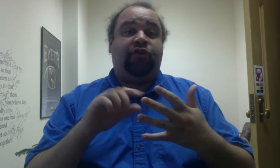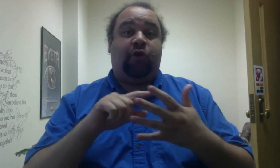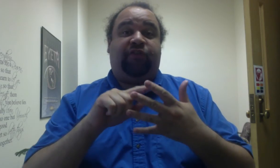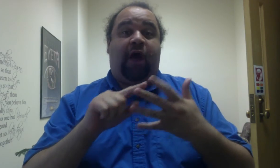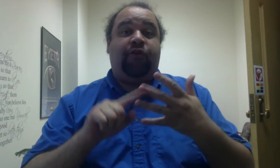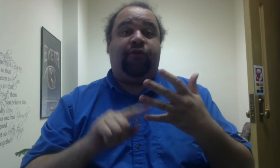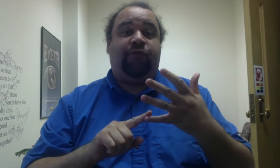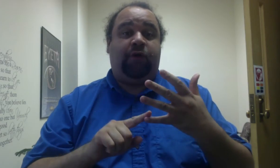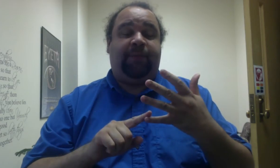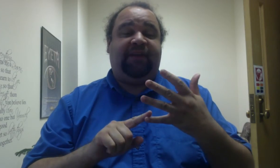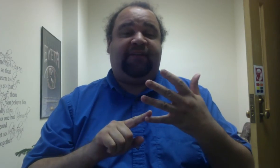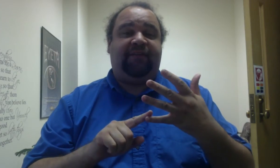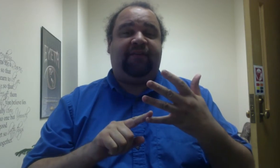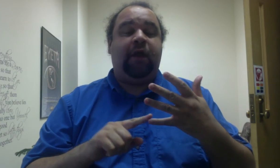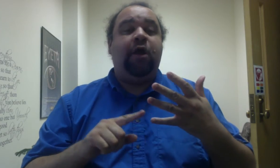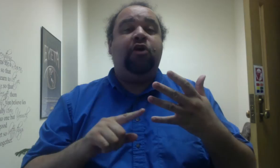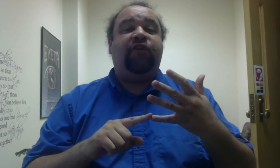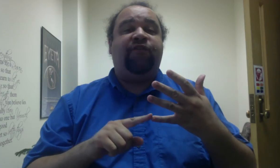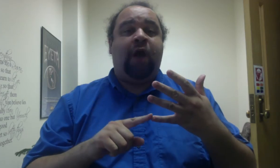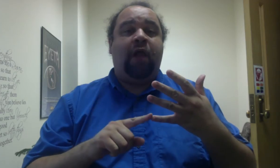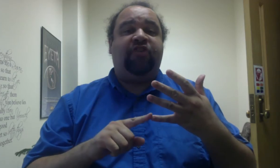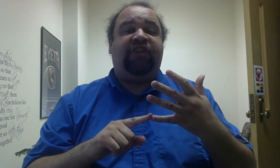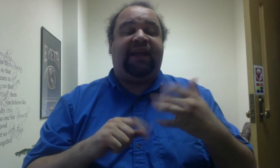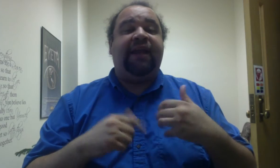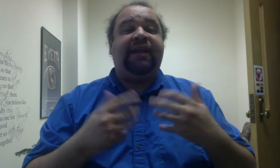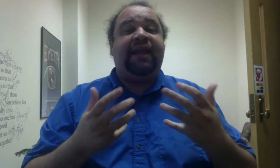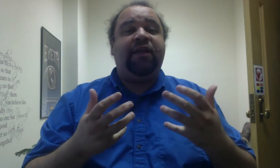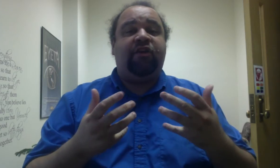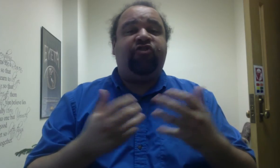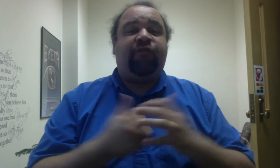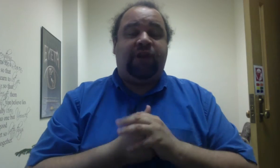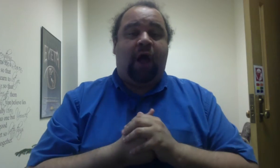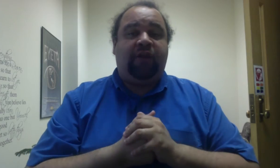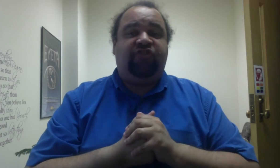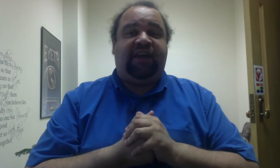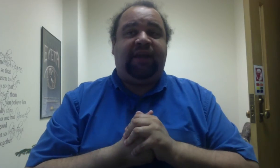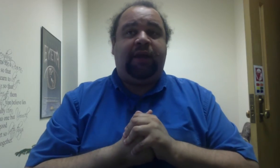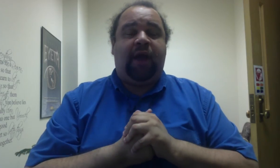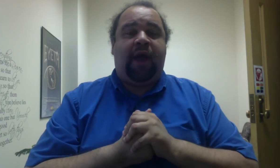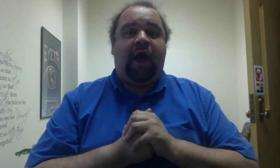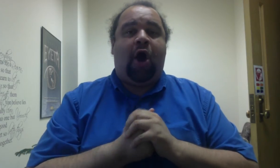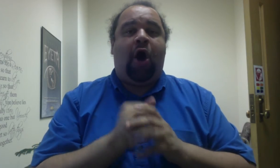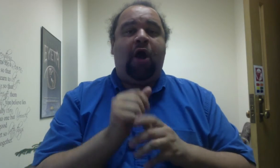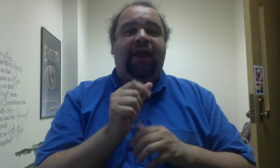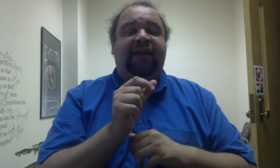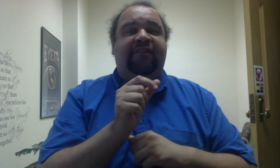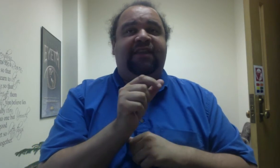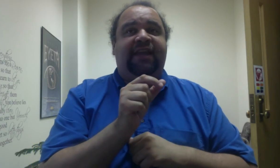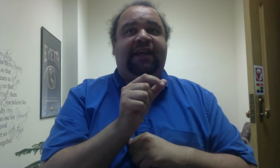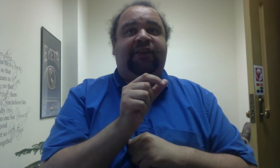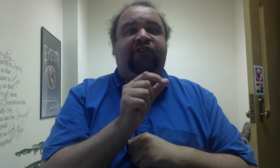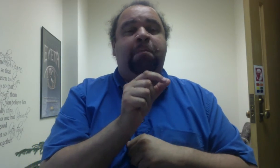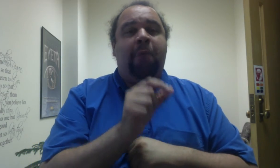those other four pieces. So phonology. In English, phonology is the